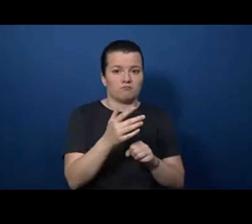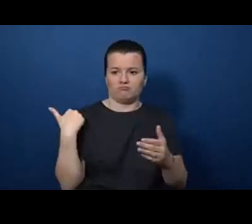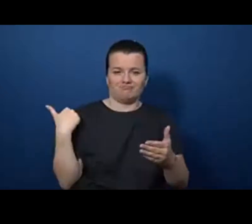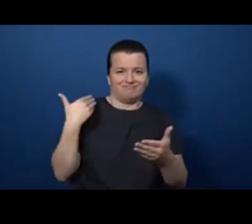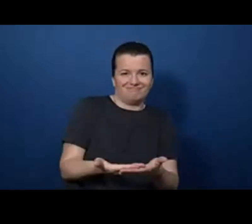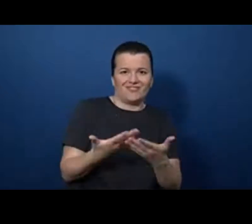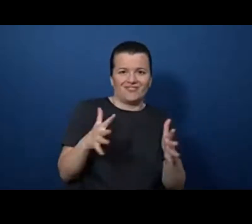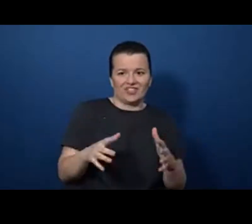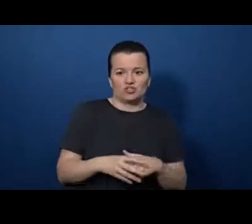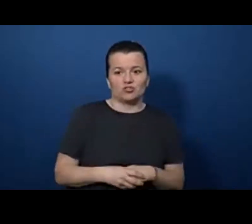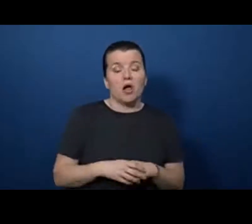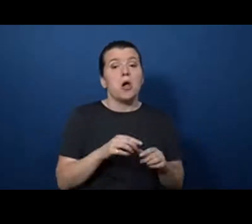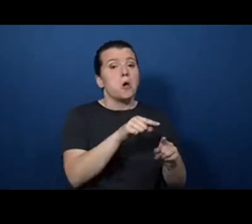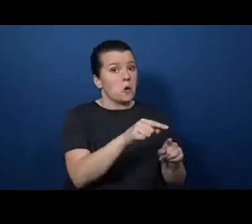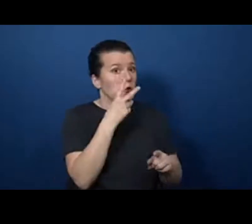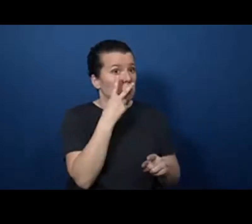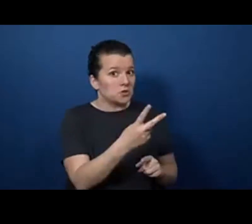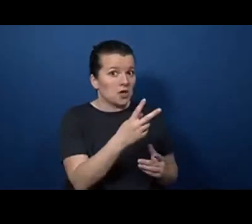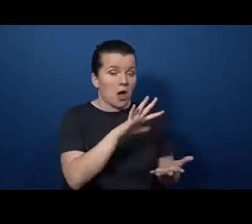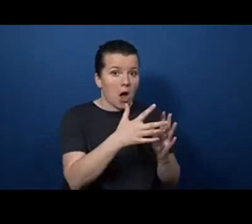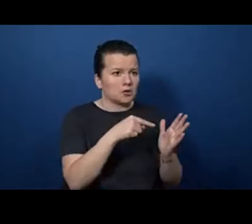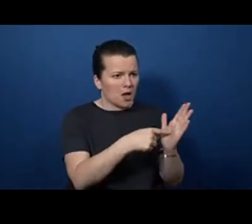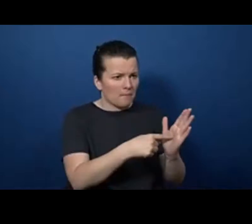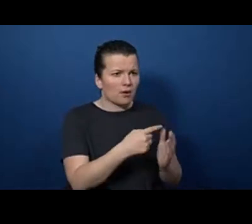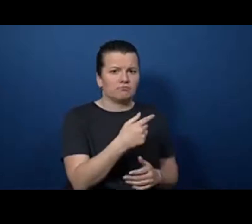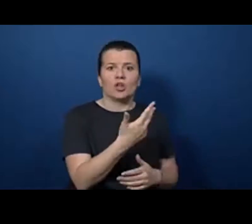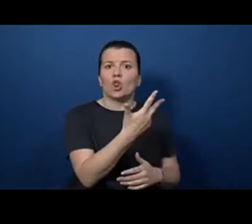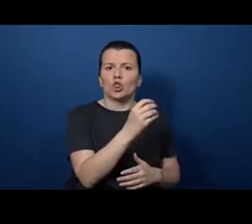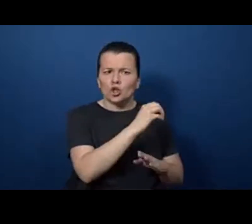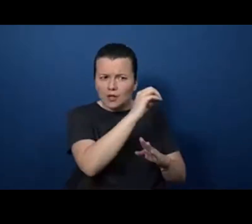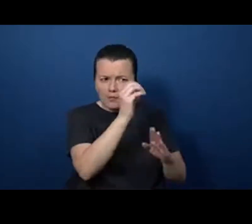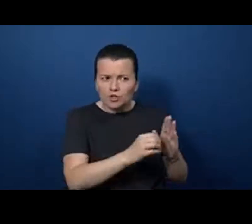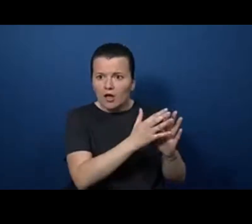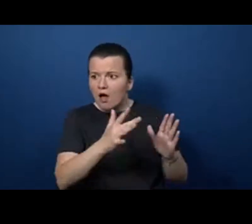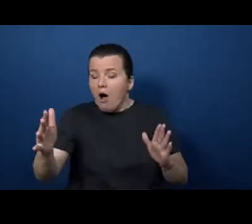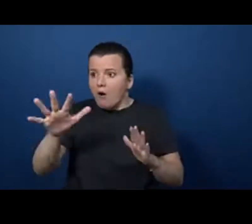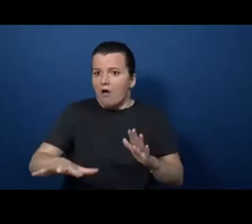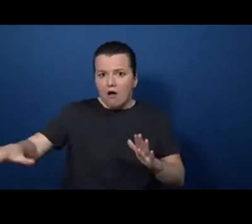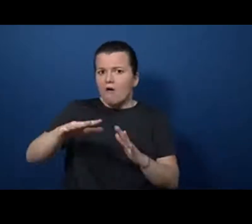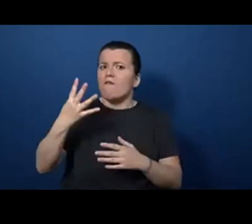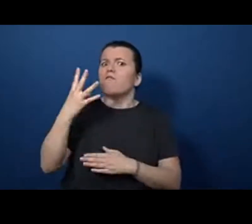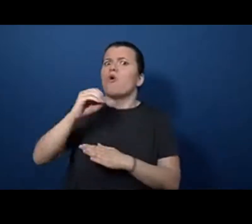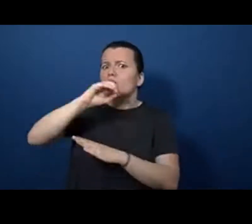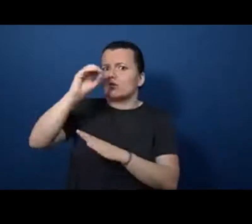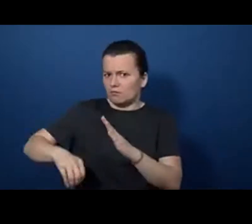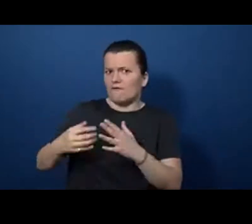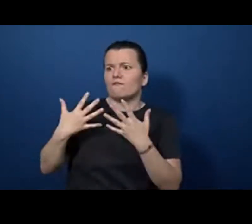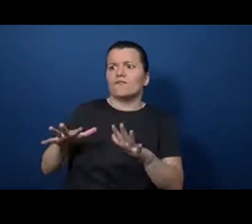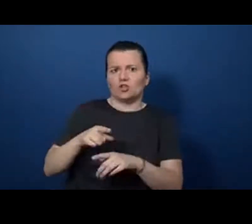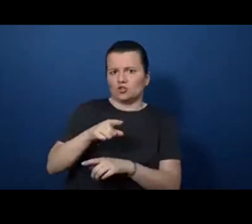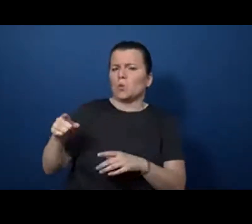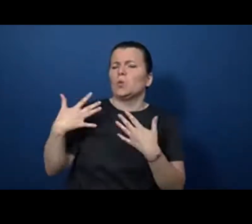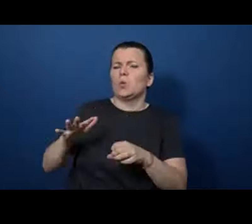over 40%. For many years, UNESCO has supported our member states in responding to